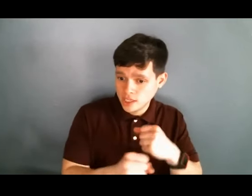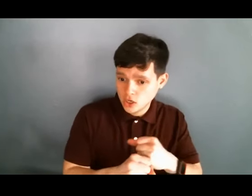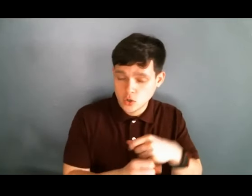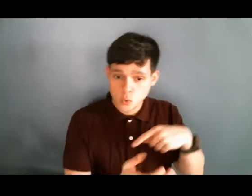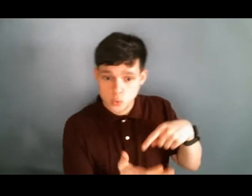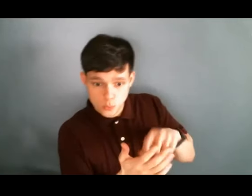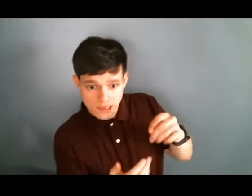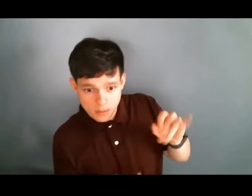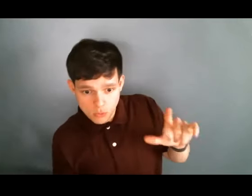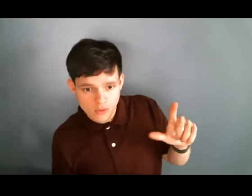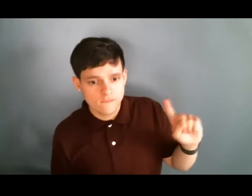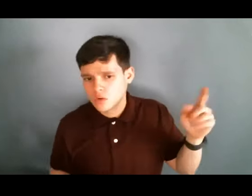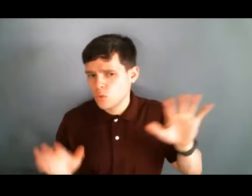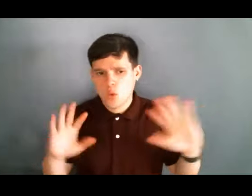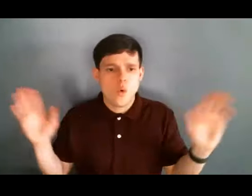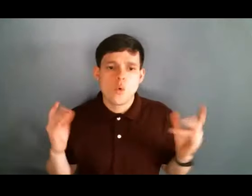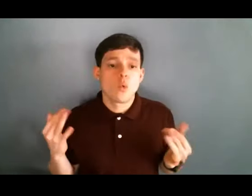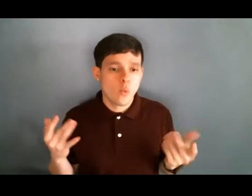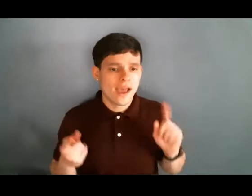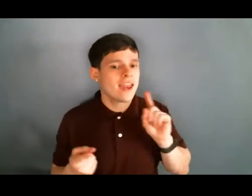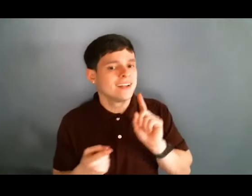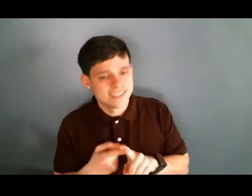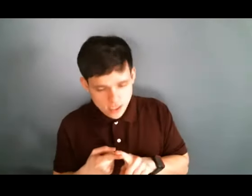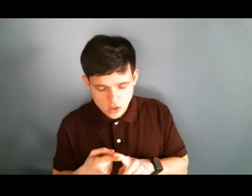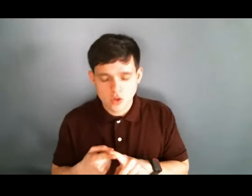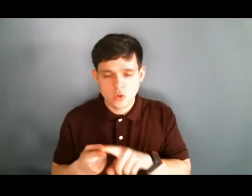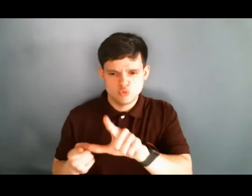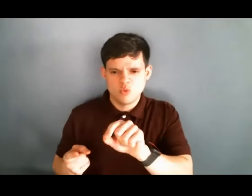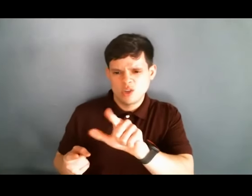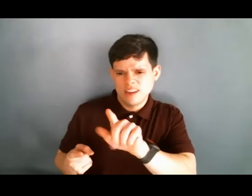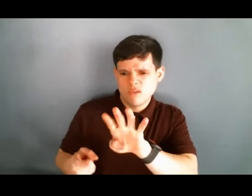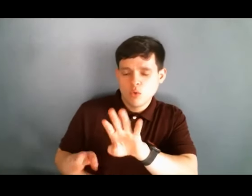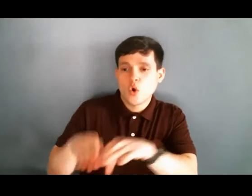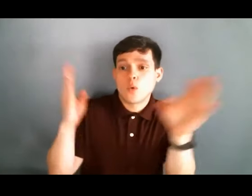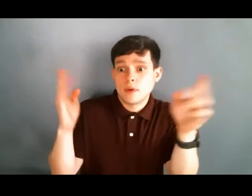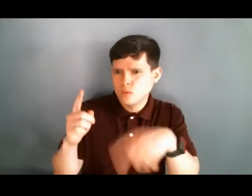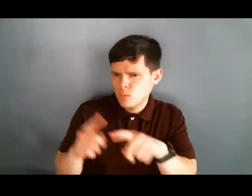No, you should wait until the 2024 cycle opens, which will be next year.